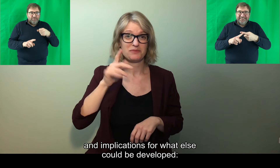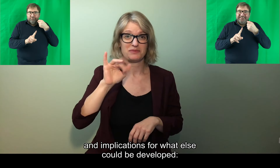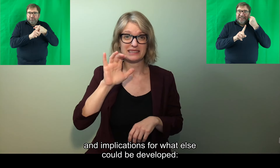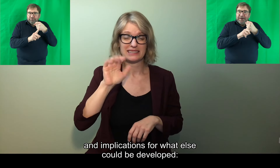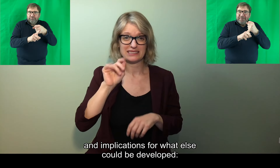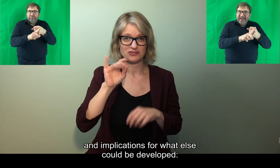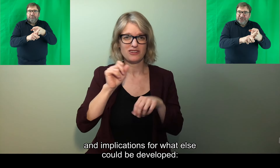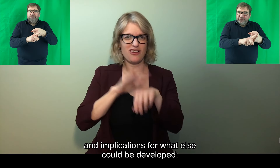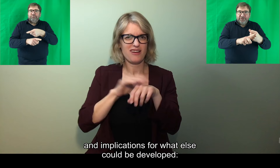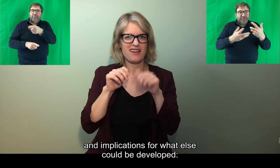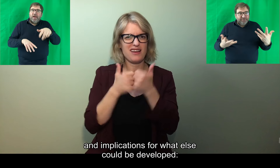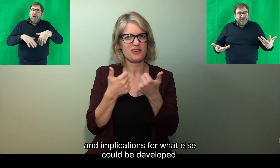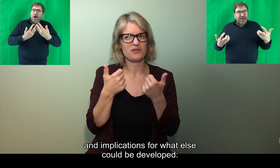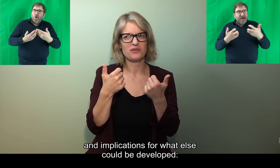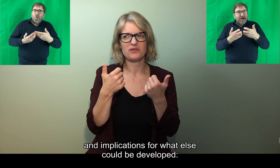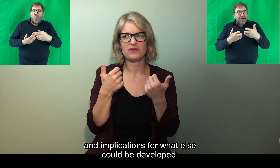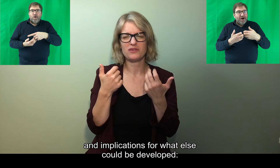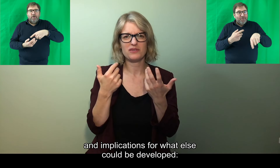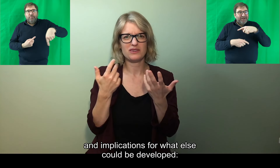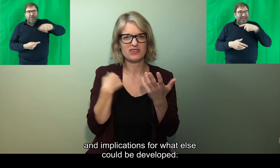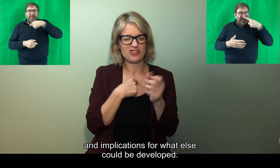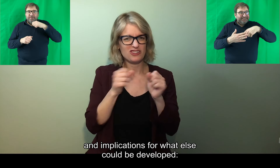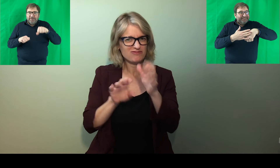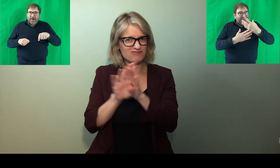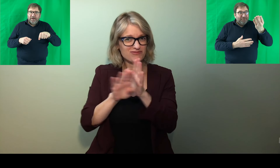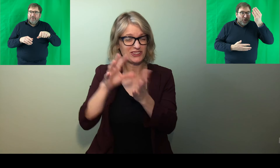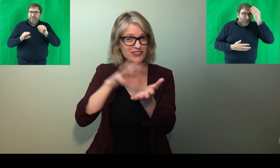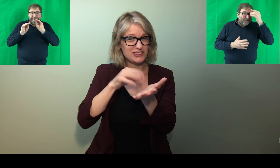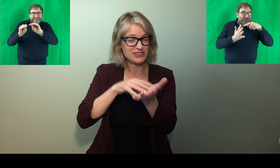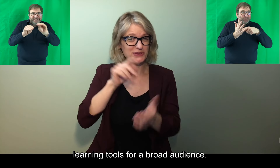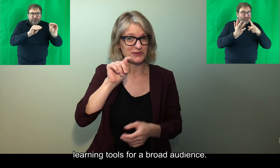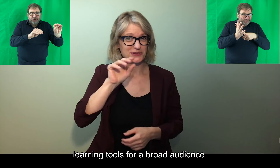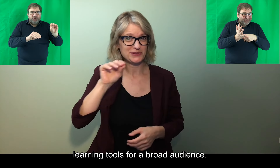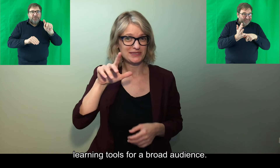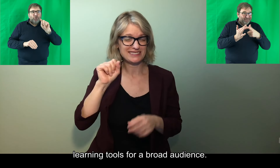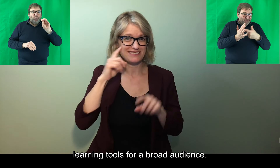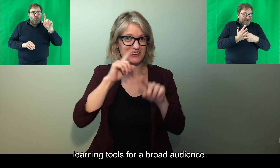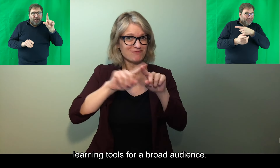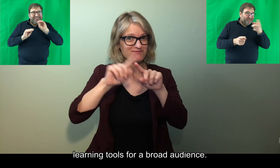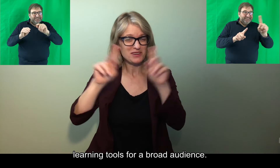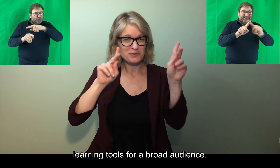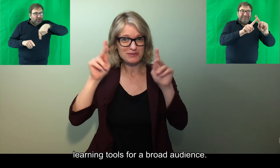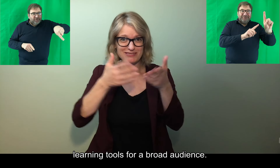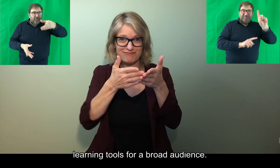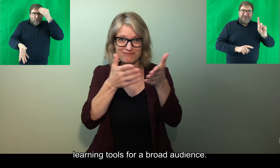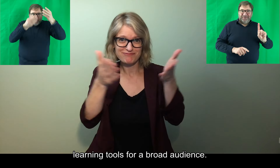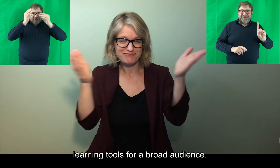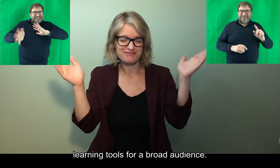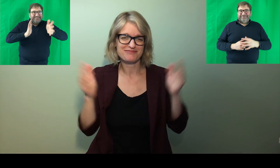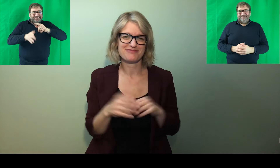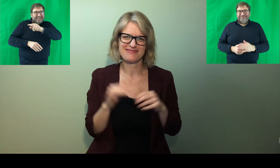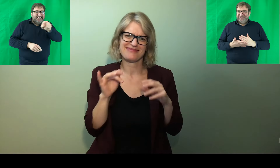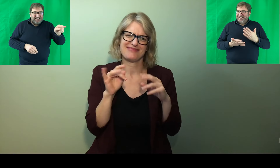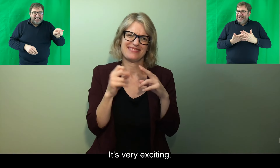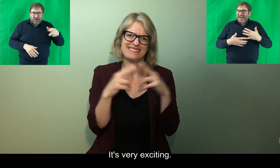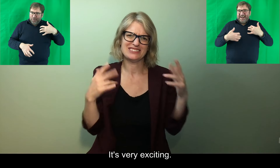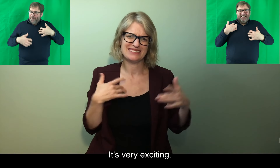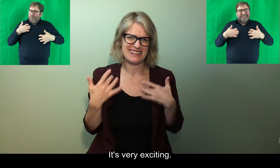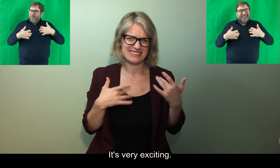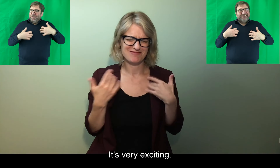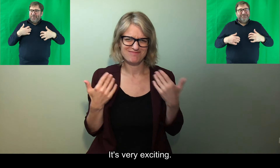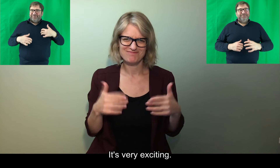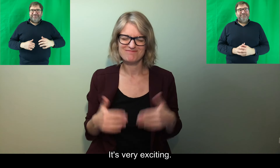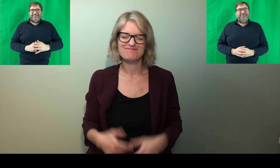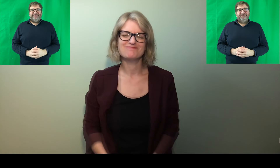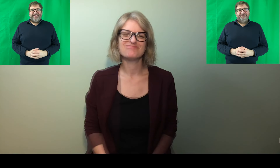and implications for what else could be developed. Learning tools for a broad audience. It's